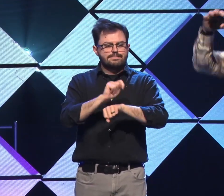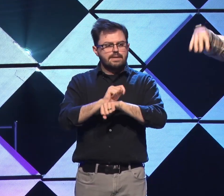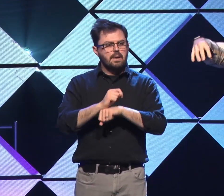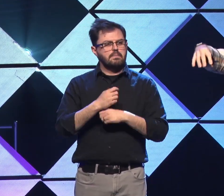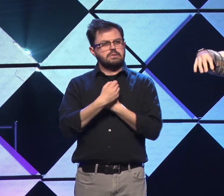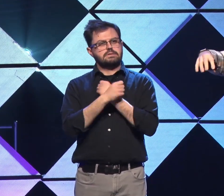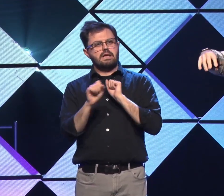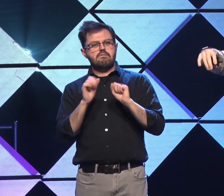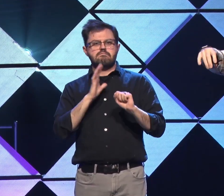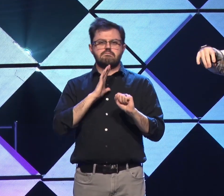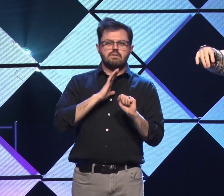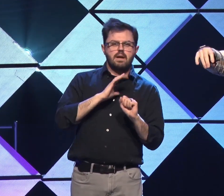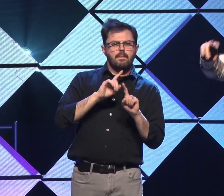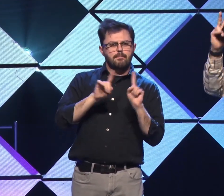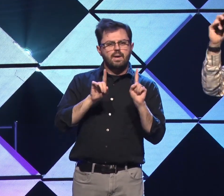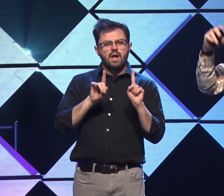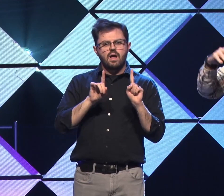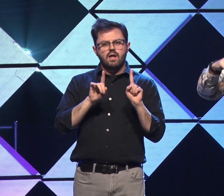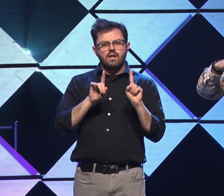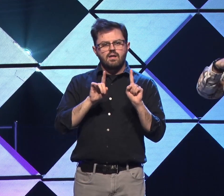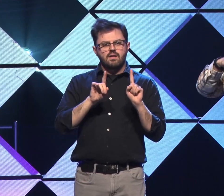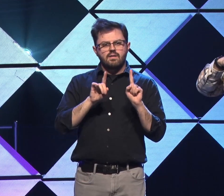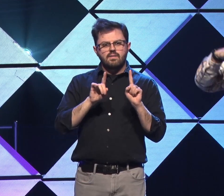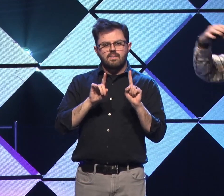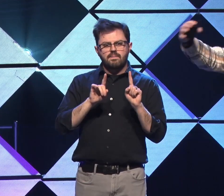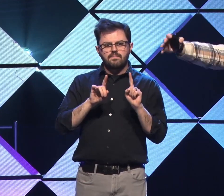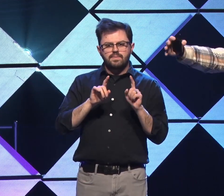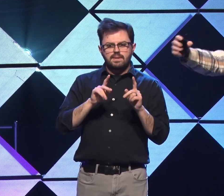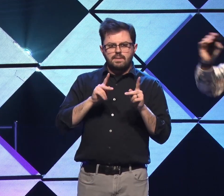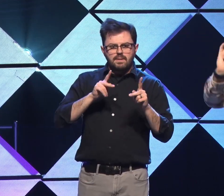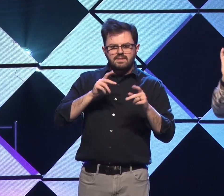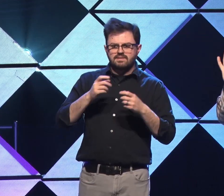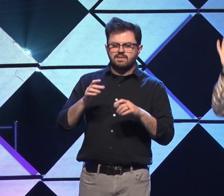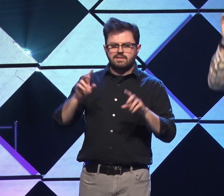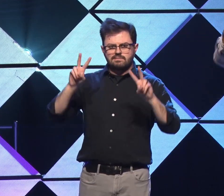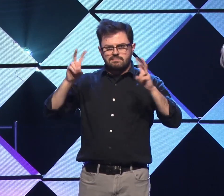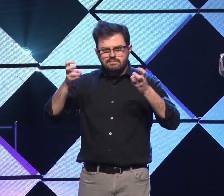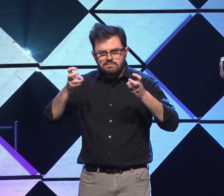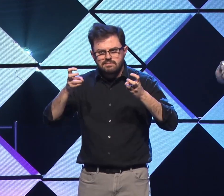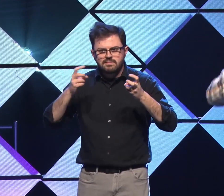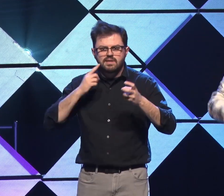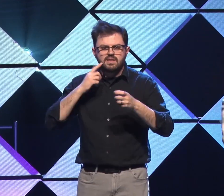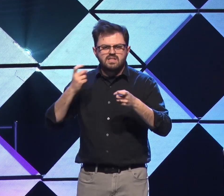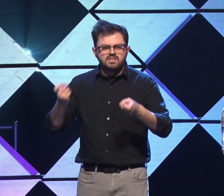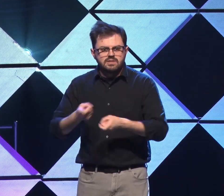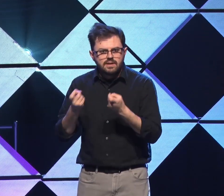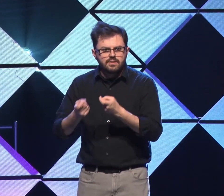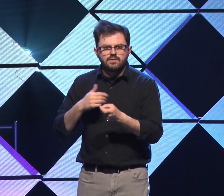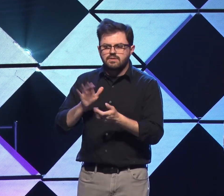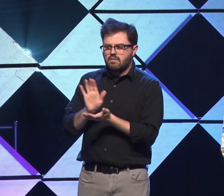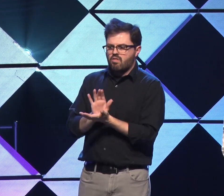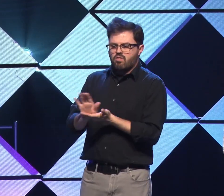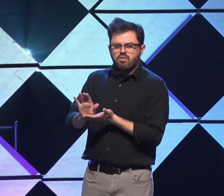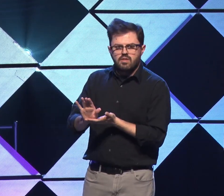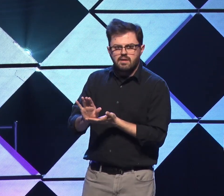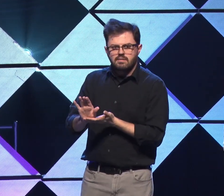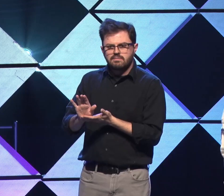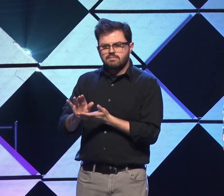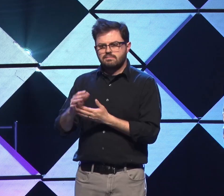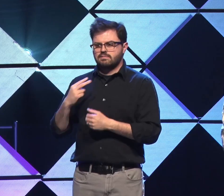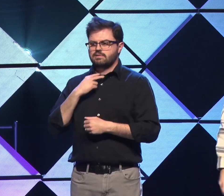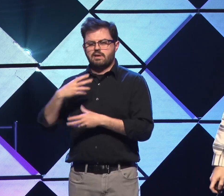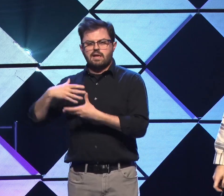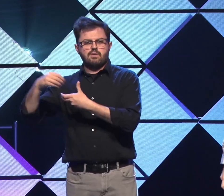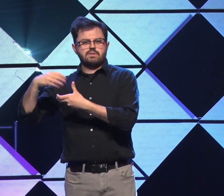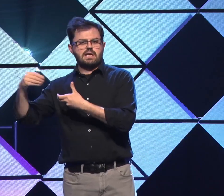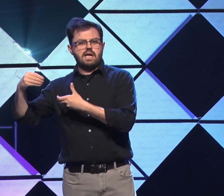is the victims, the sinners, the marginalized, they were outside. So what does Jesus do? I